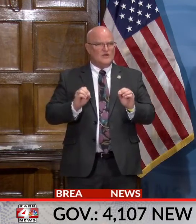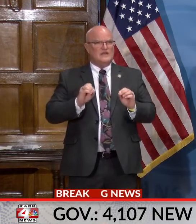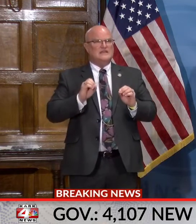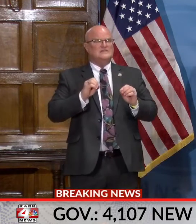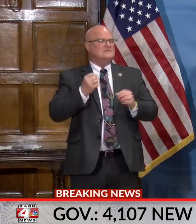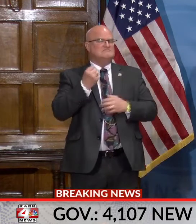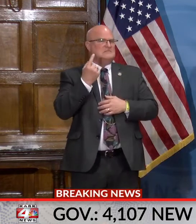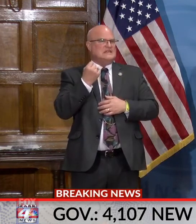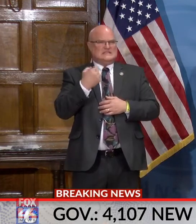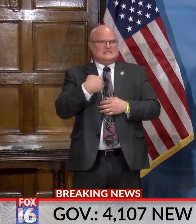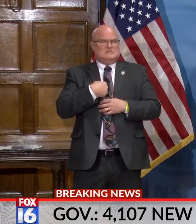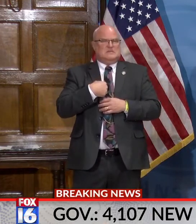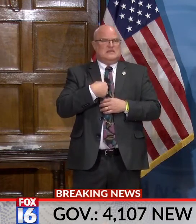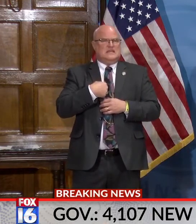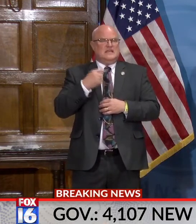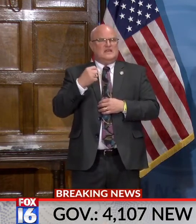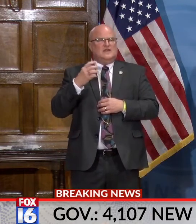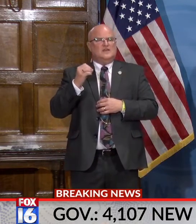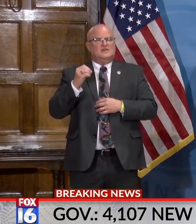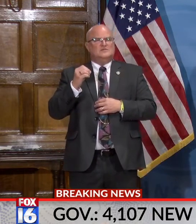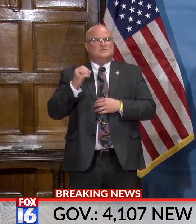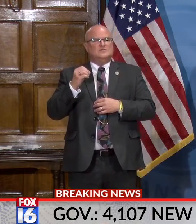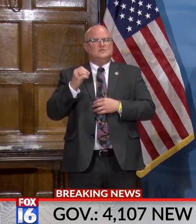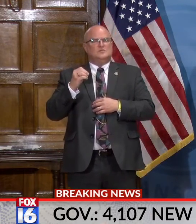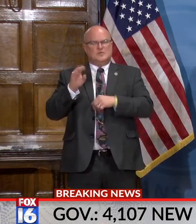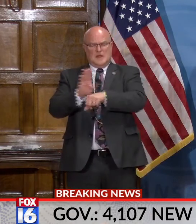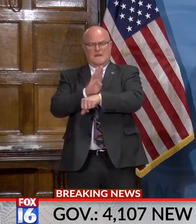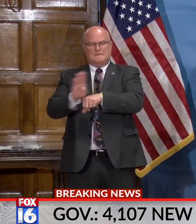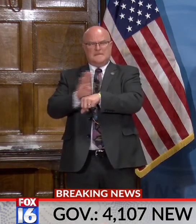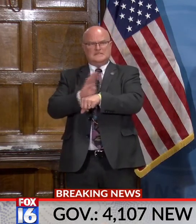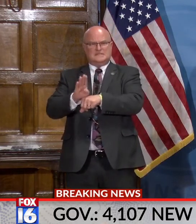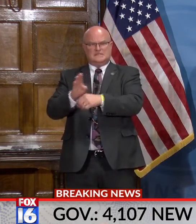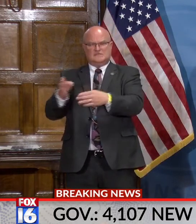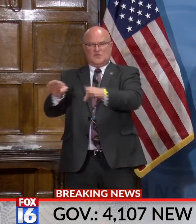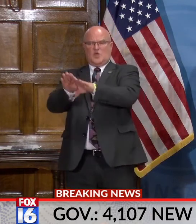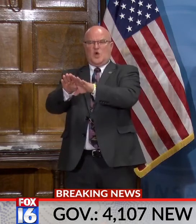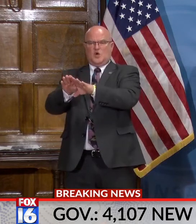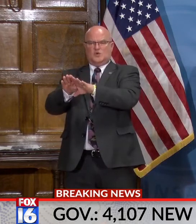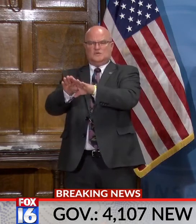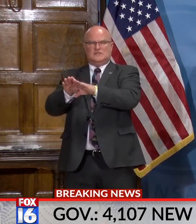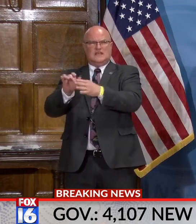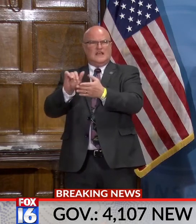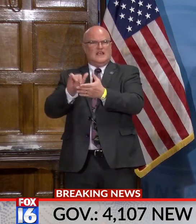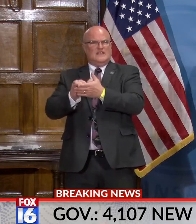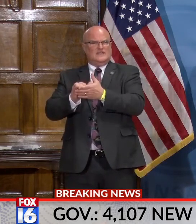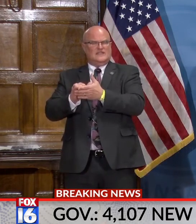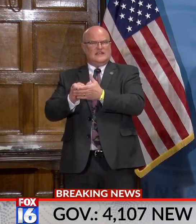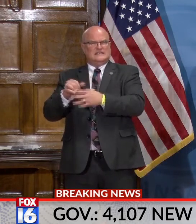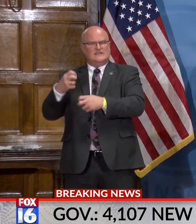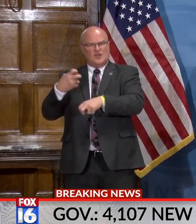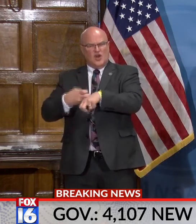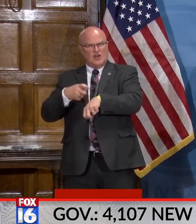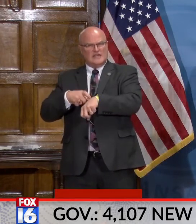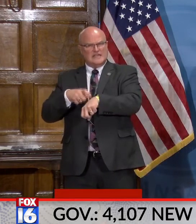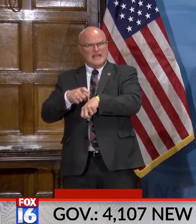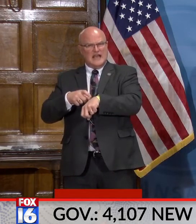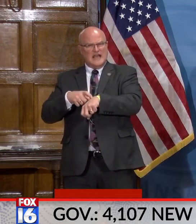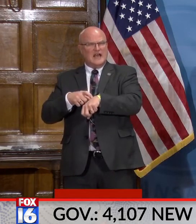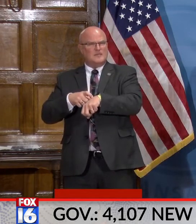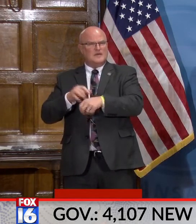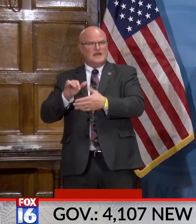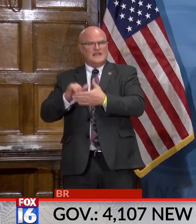no sense to me to put a business out that's on the margins right now, where you're going to be adding to